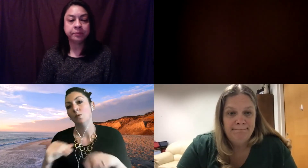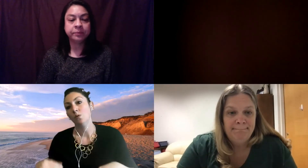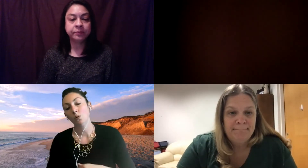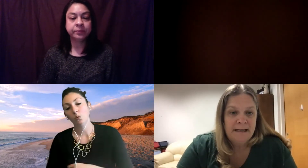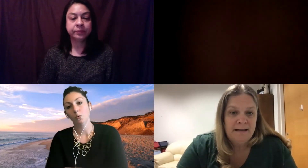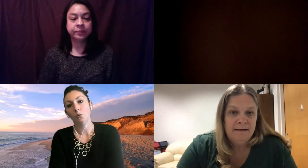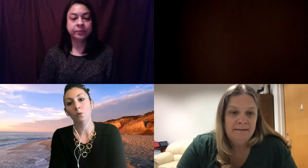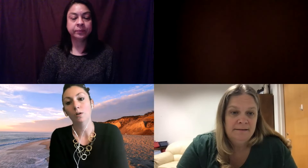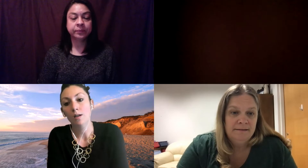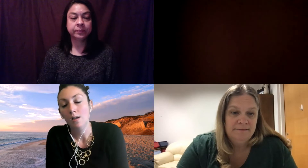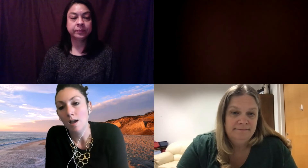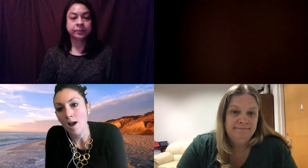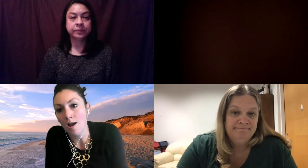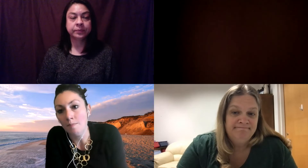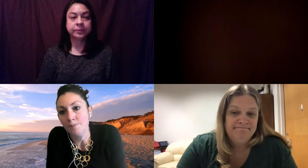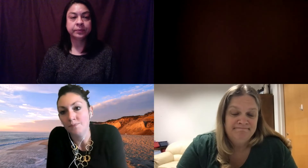problem.